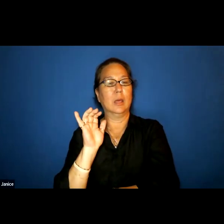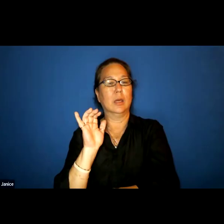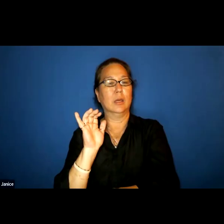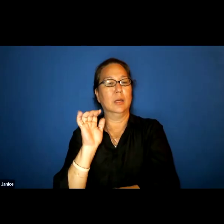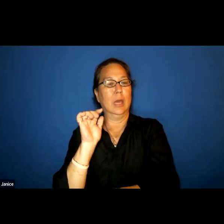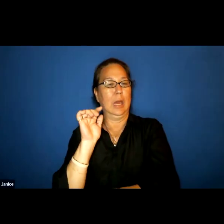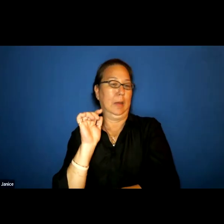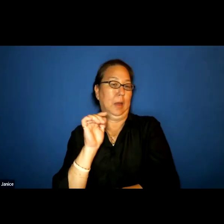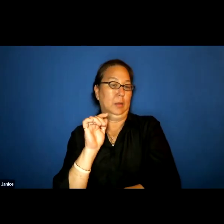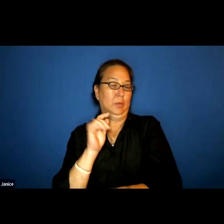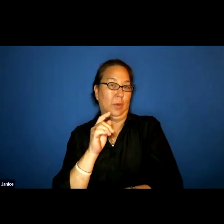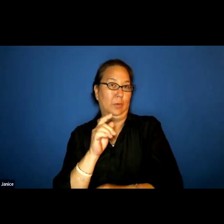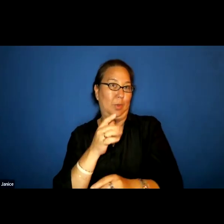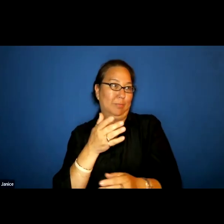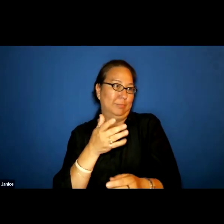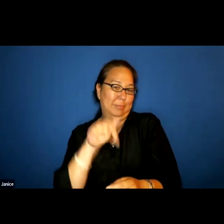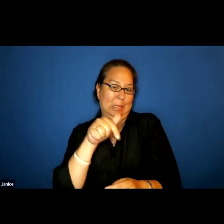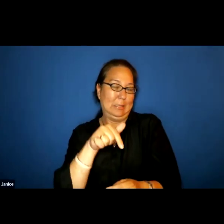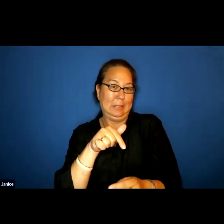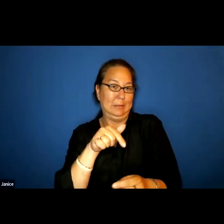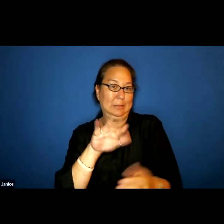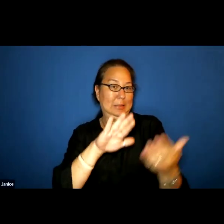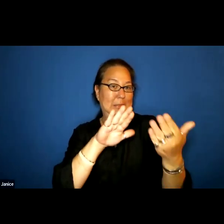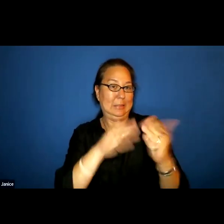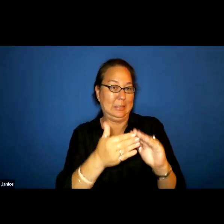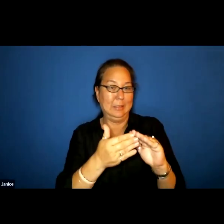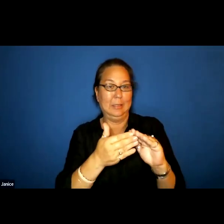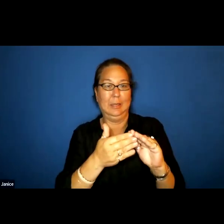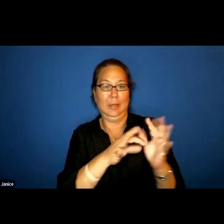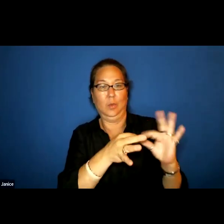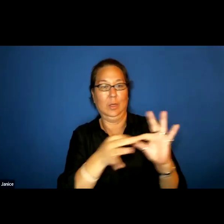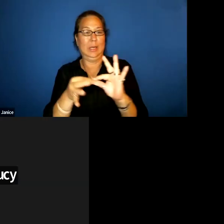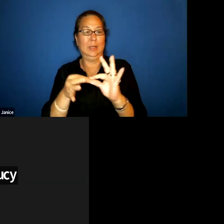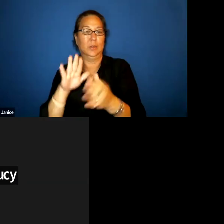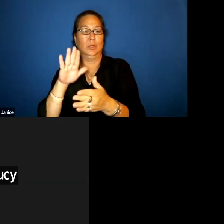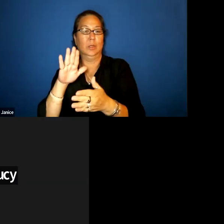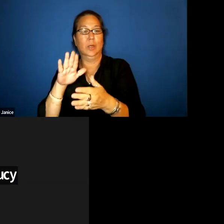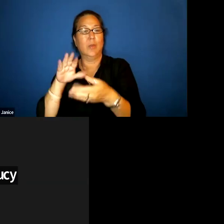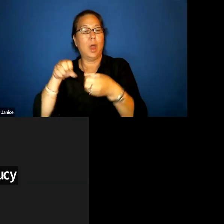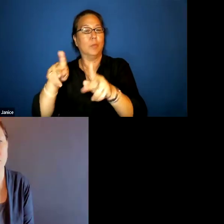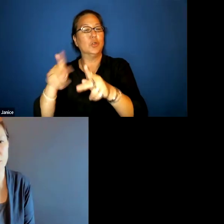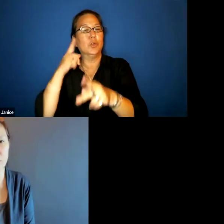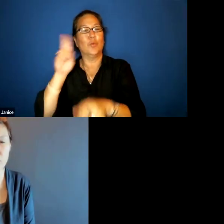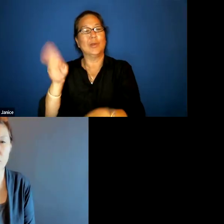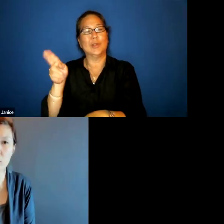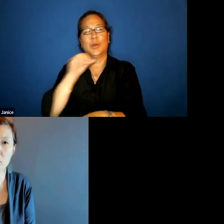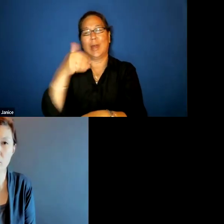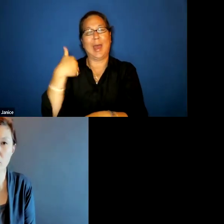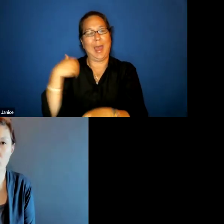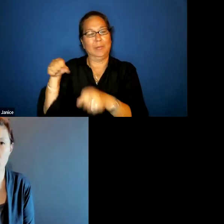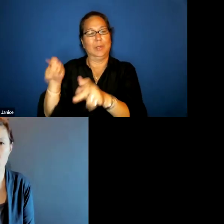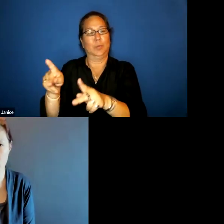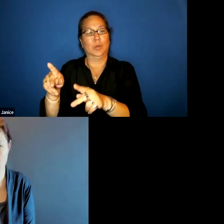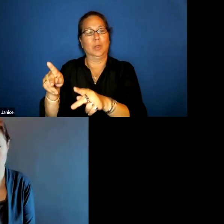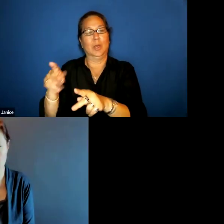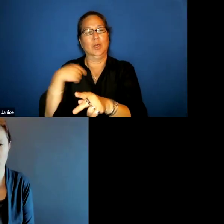to become a part of that exam school community. So in that sense, I guess